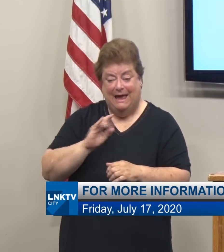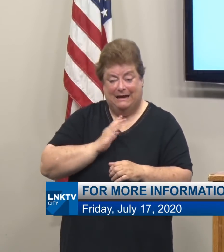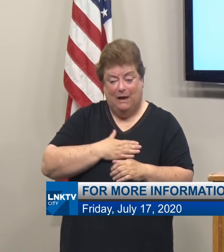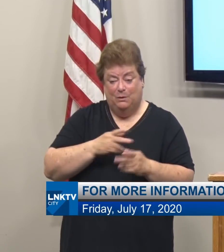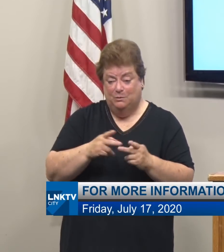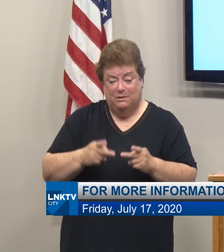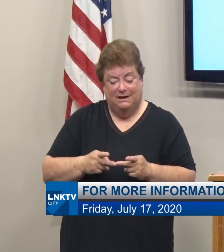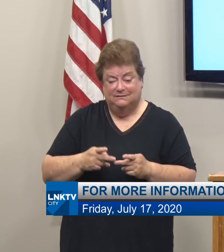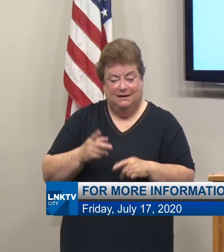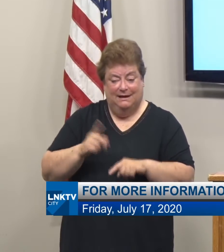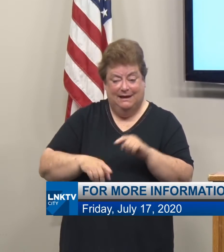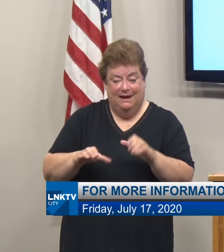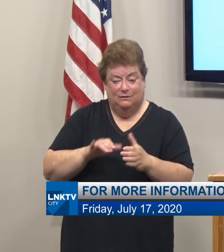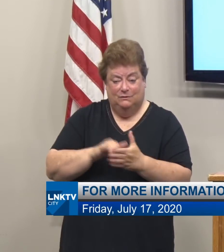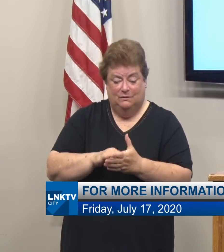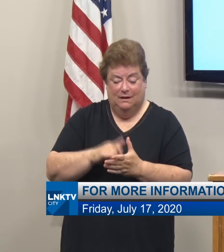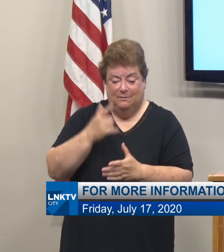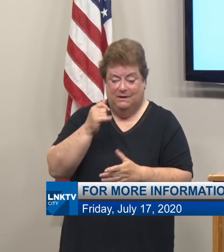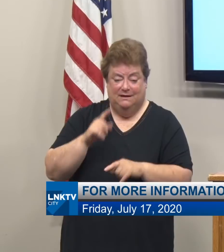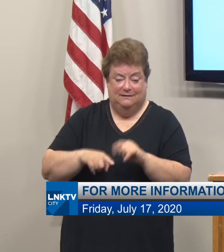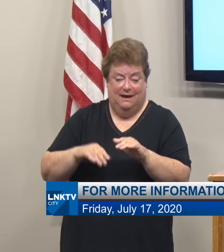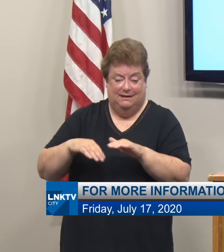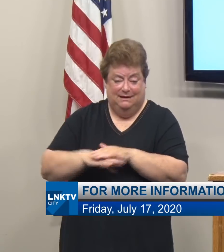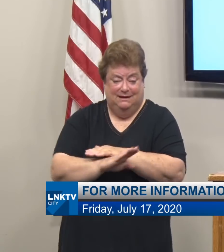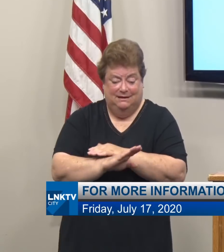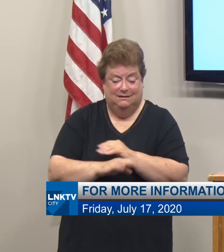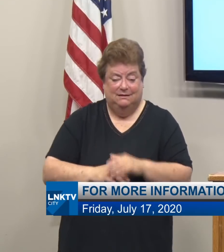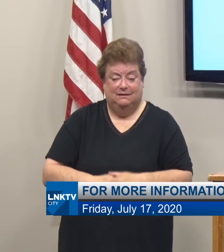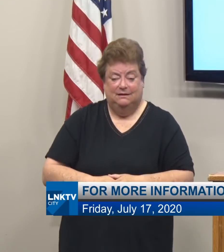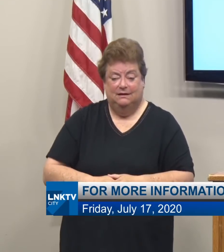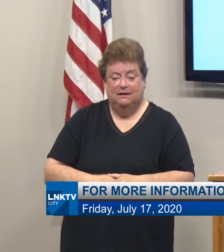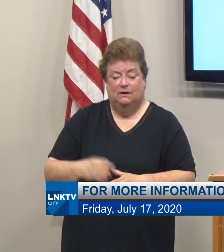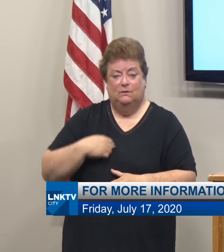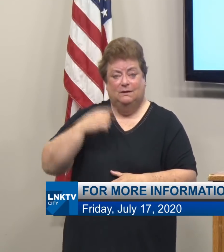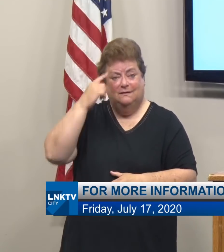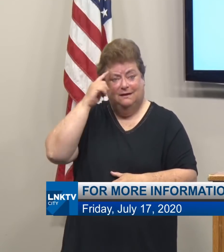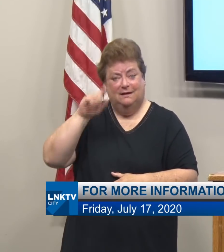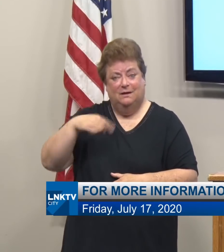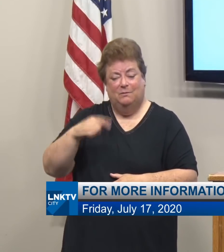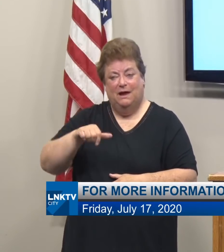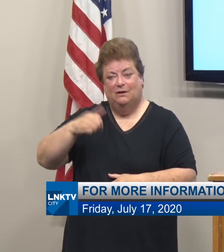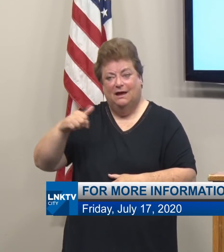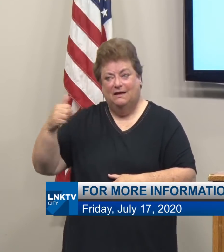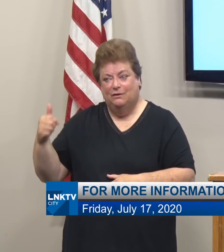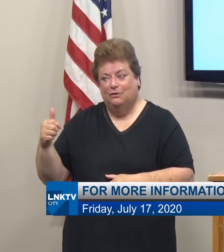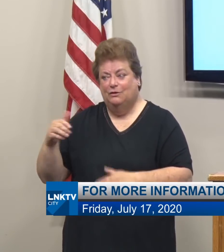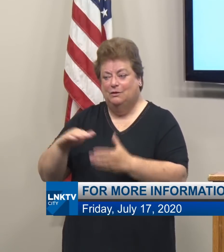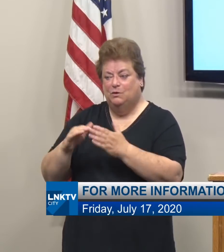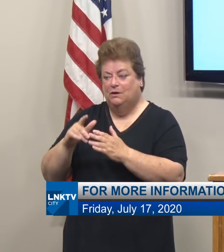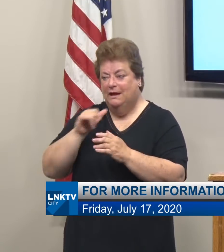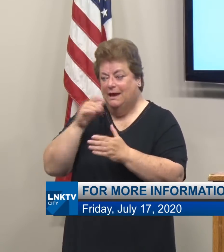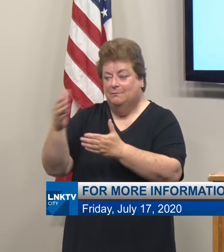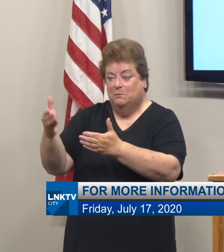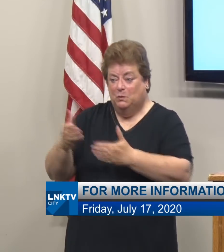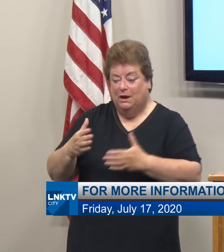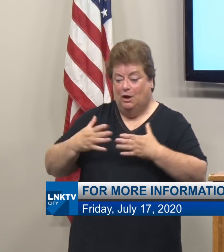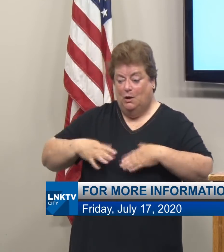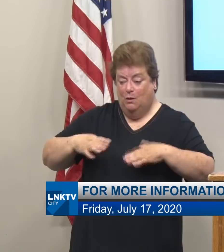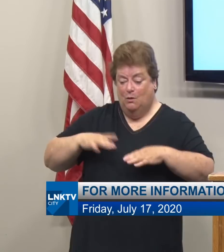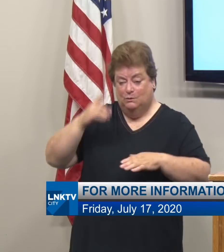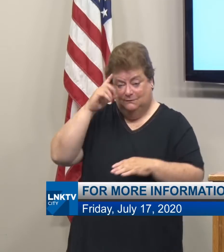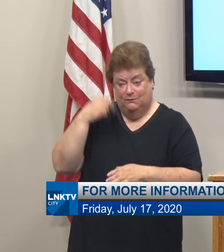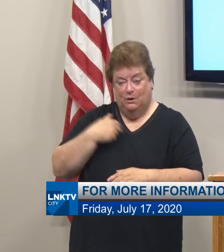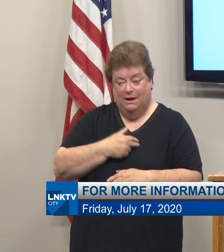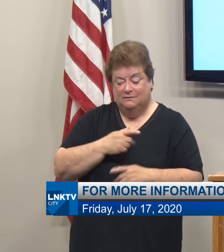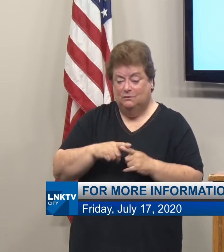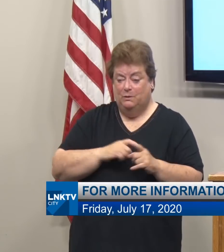because we can't have them in there. And we're also thinking about the community that kept bringing their clothes to us so we can distribute